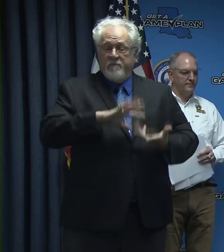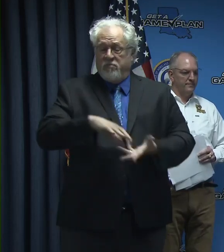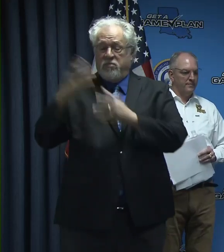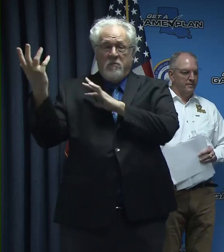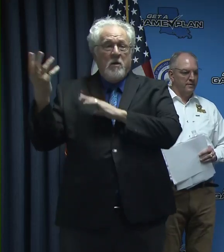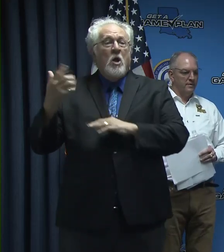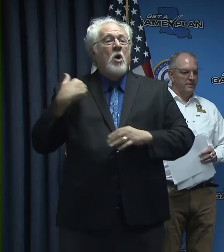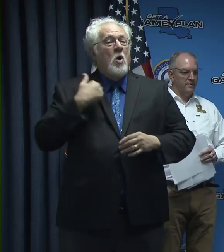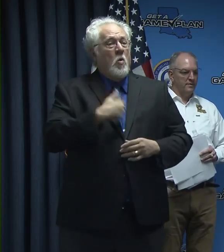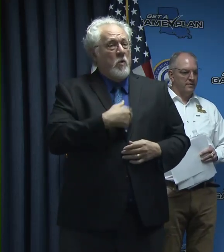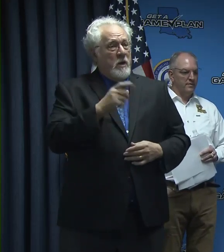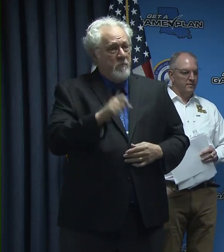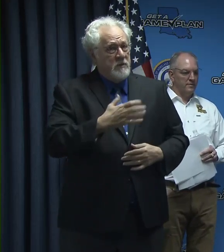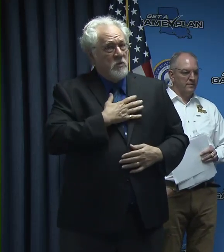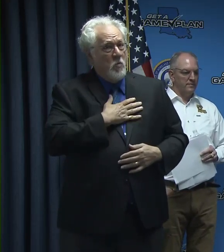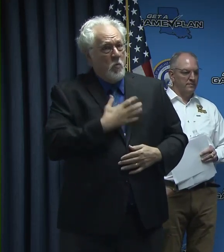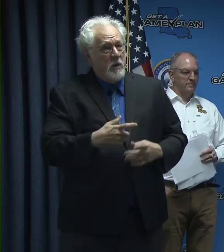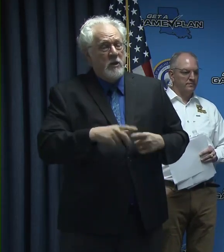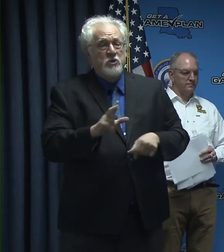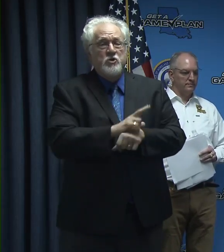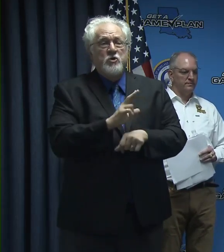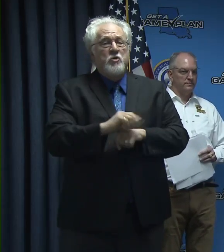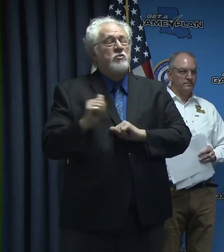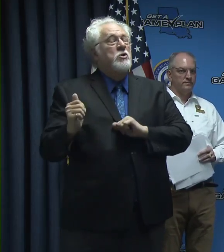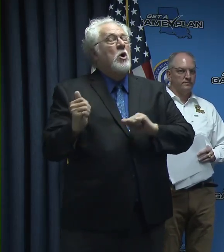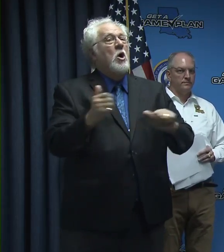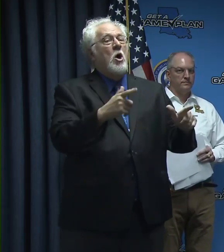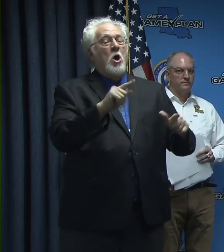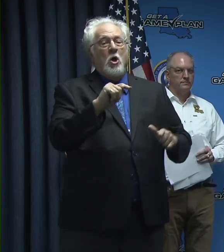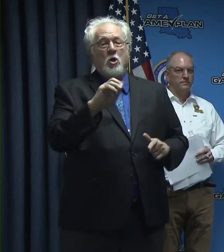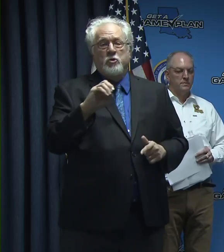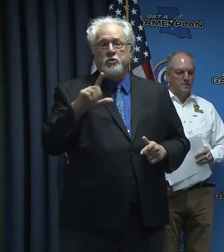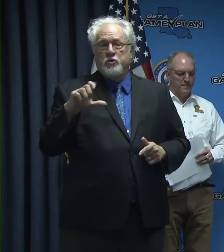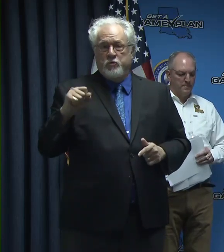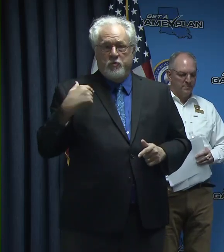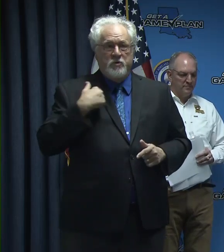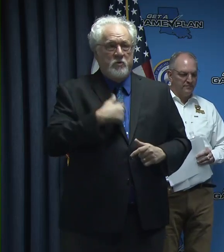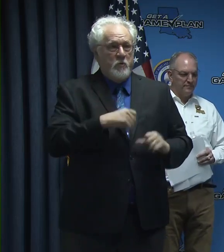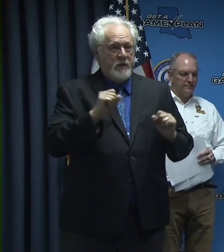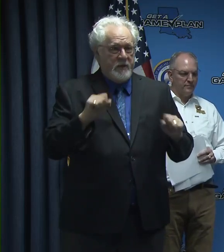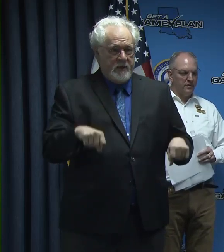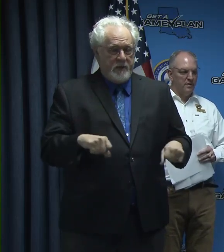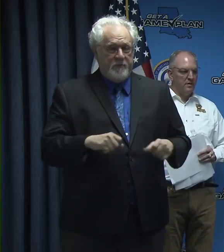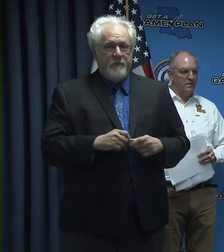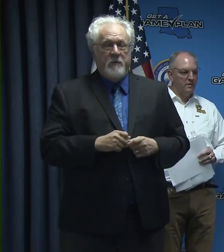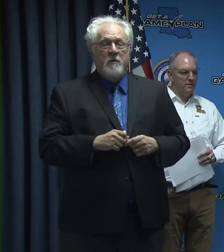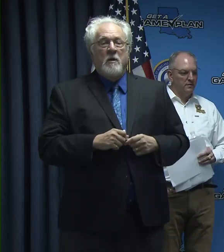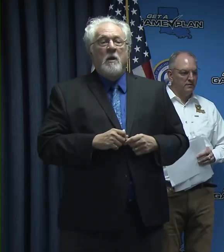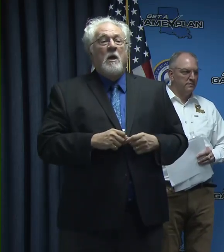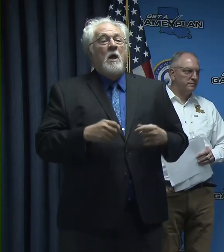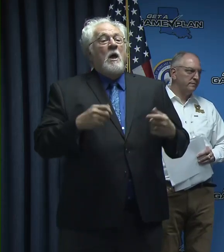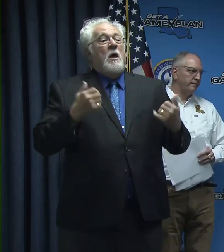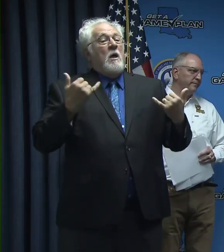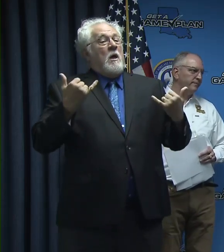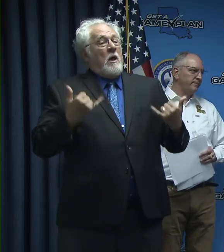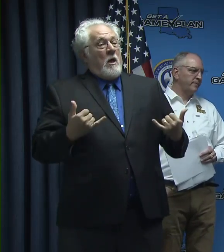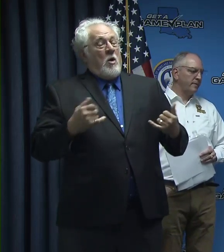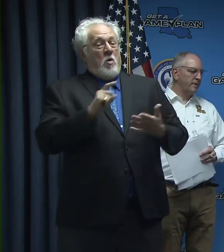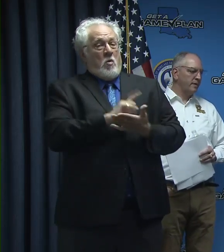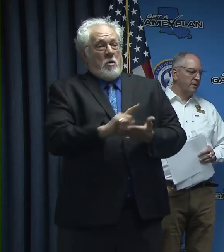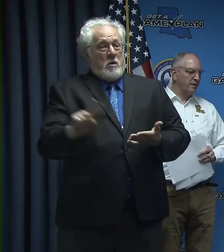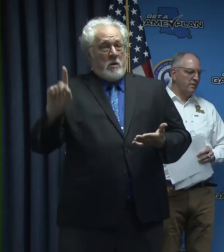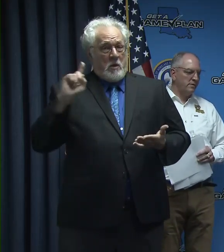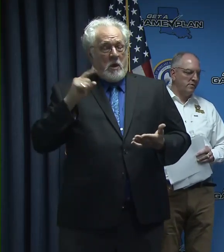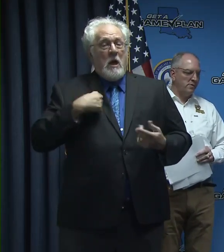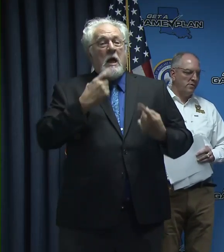down, we must be willing to use all available tools at our disposal. To that end, a week ago,